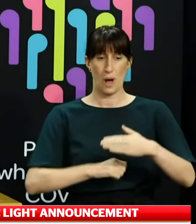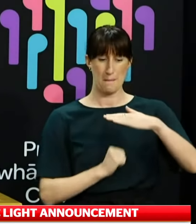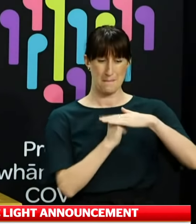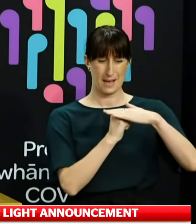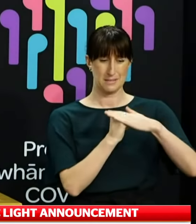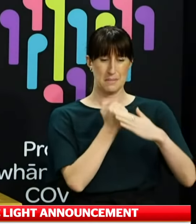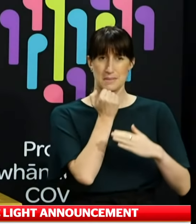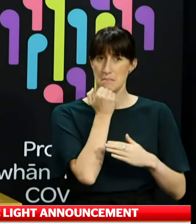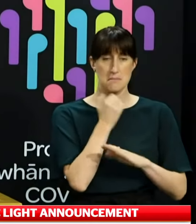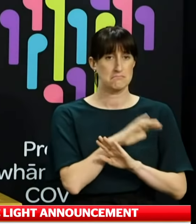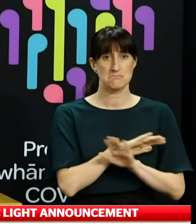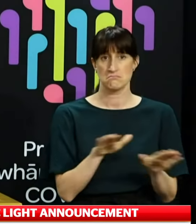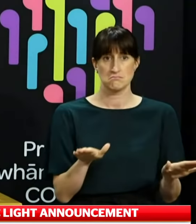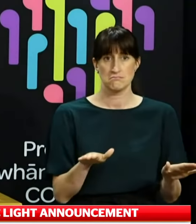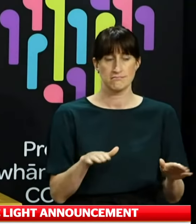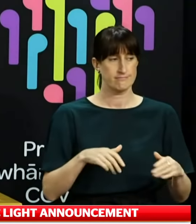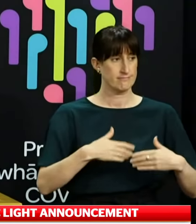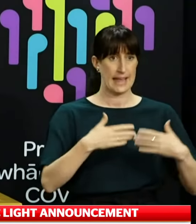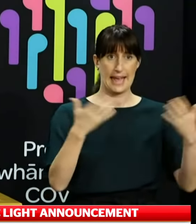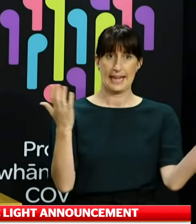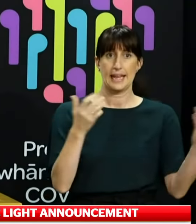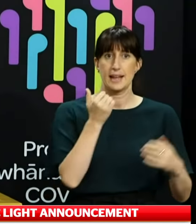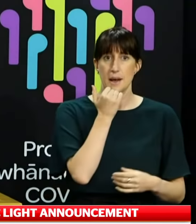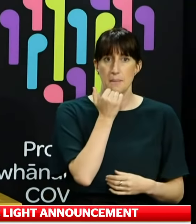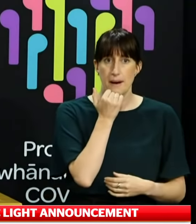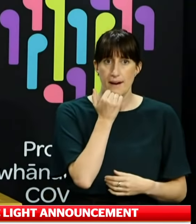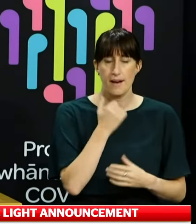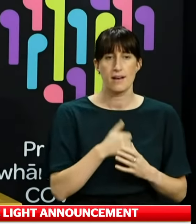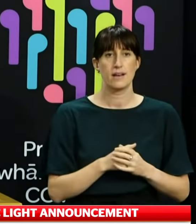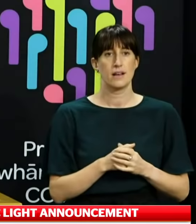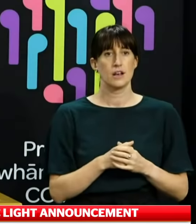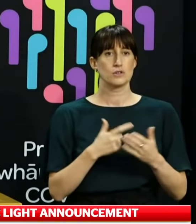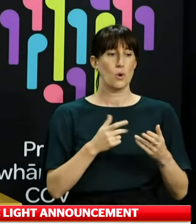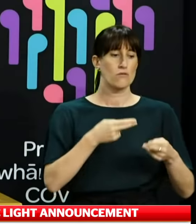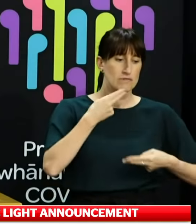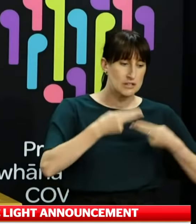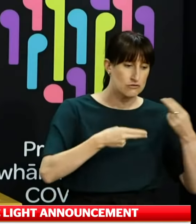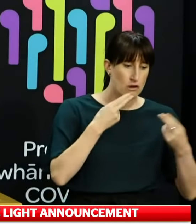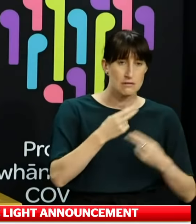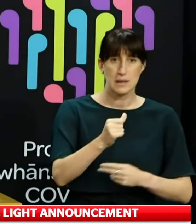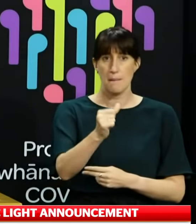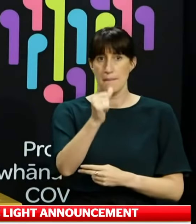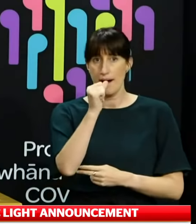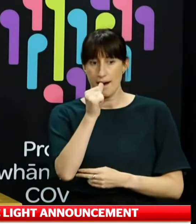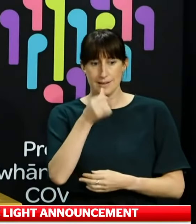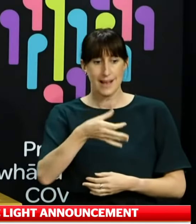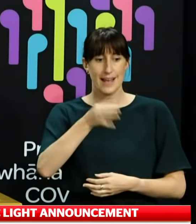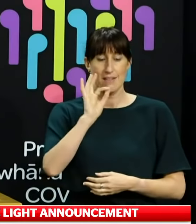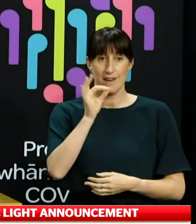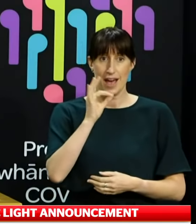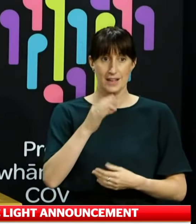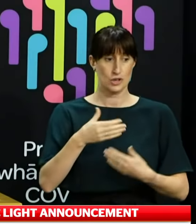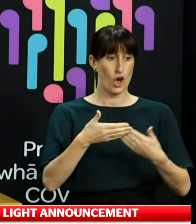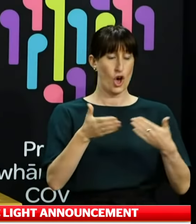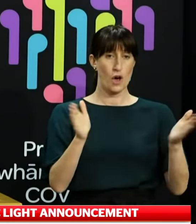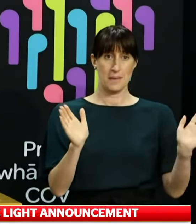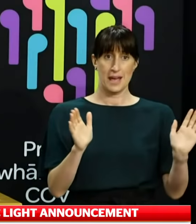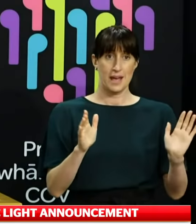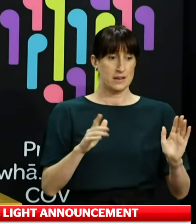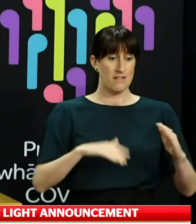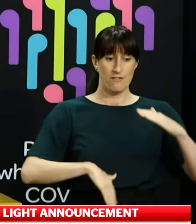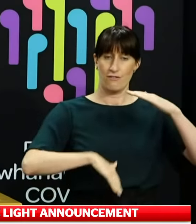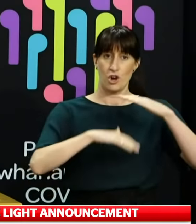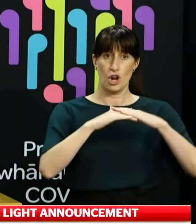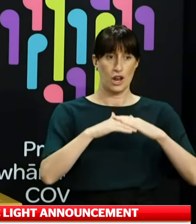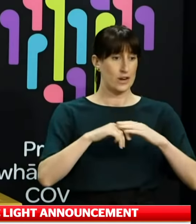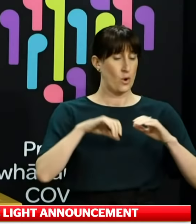separated rule for hospitality is removed, so bars, cafes and restaurants will be able to fill up again. Face masks